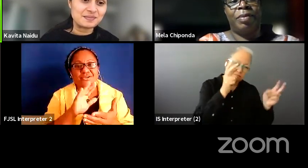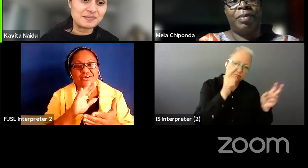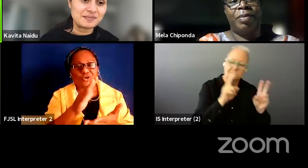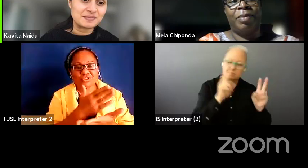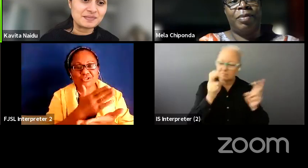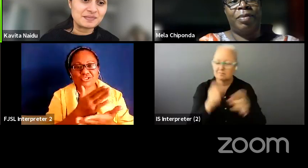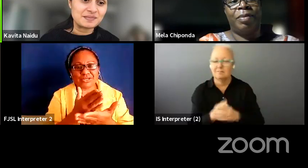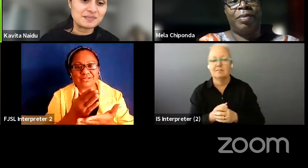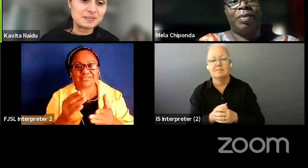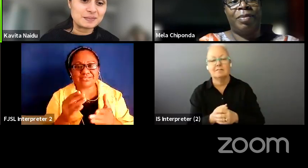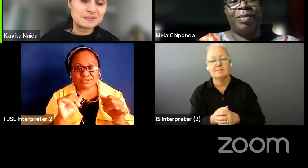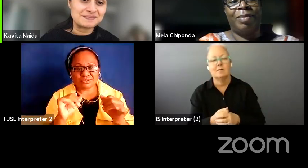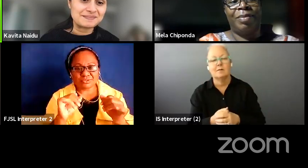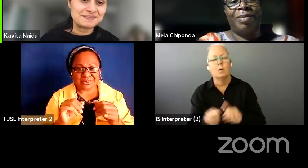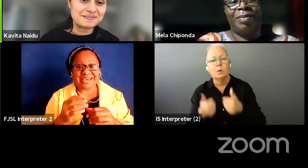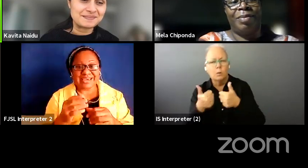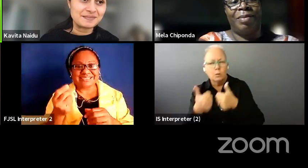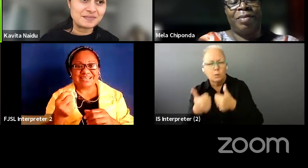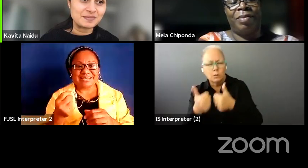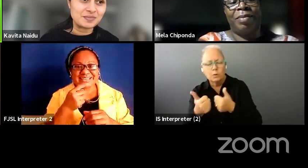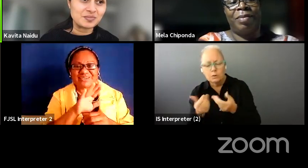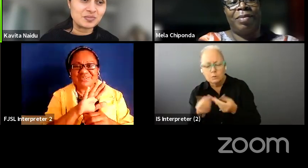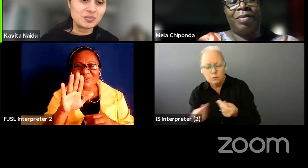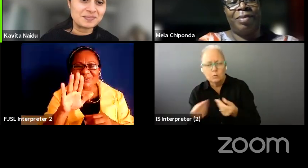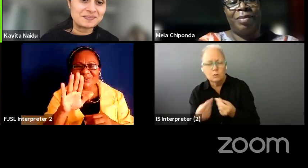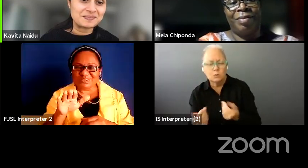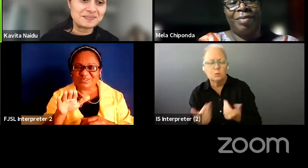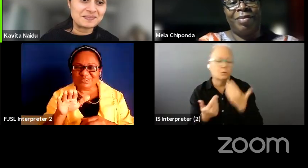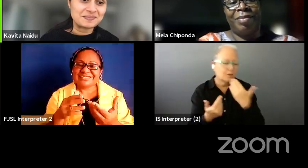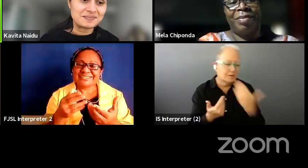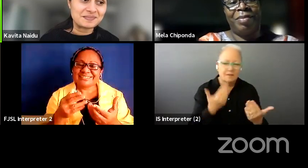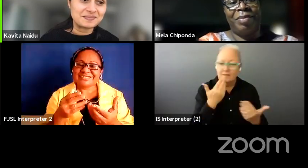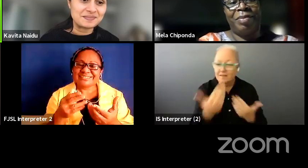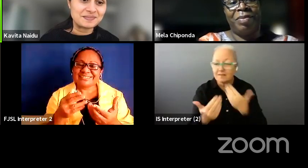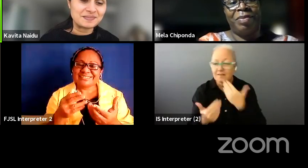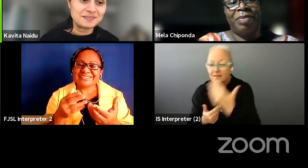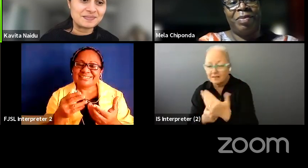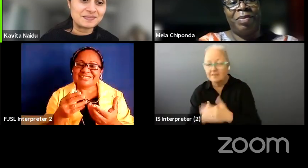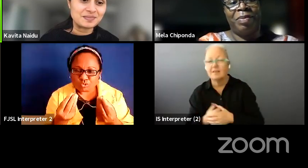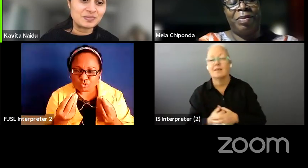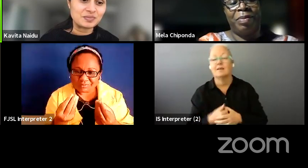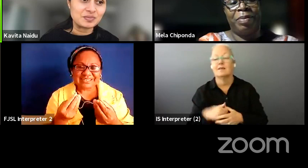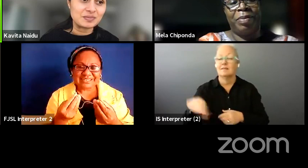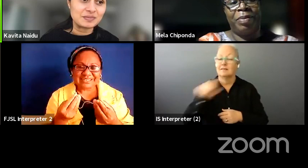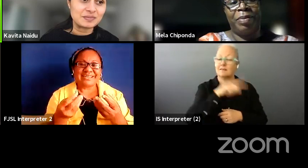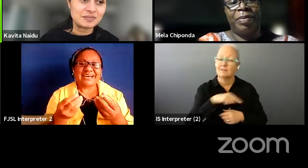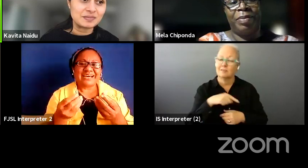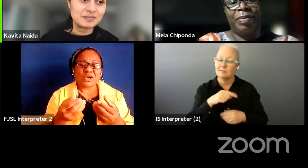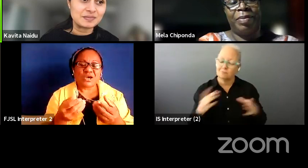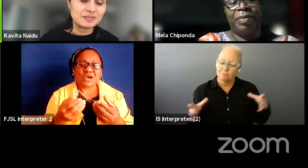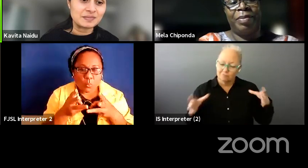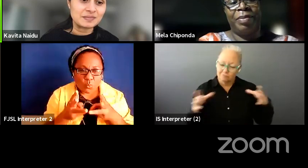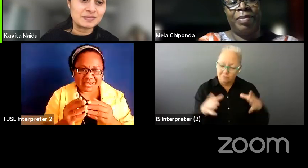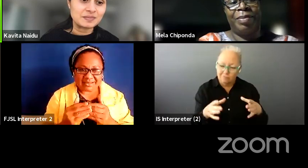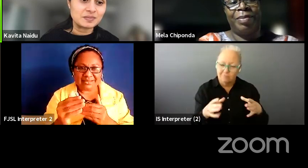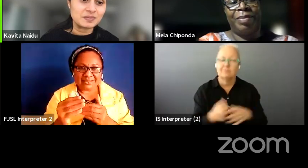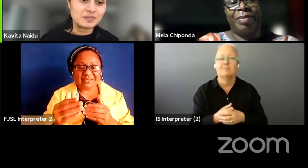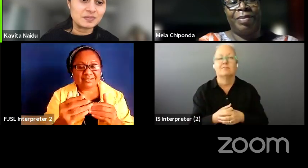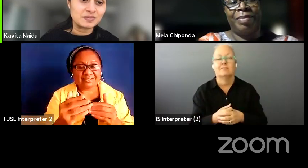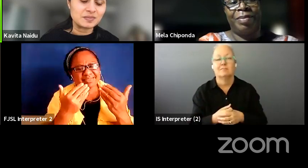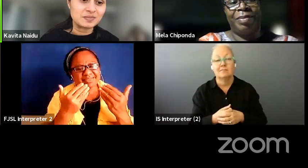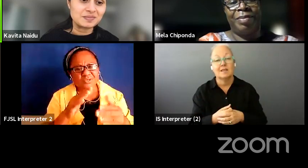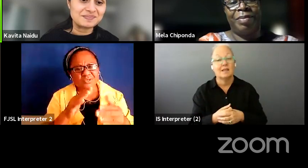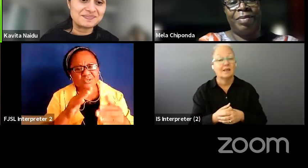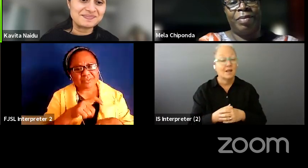gentle solutions. So thank you again for being with us. And I would hope that you